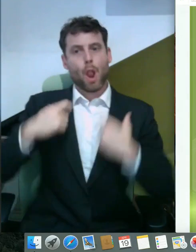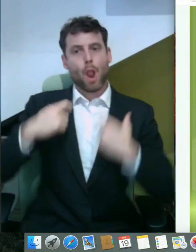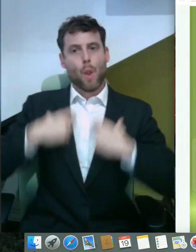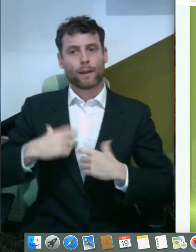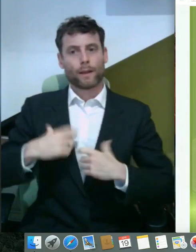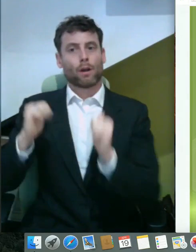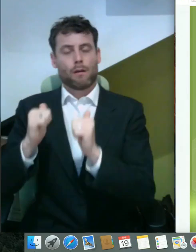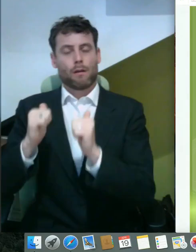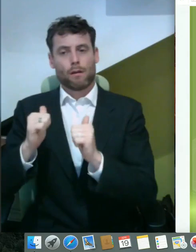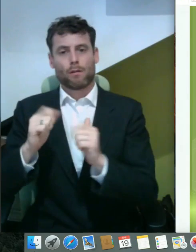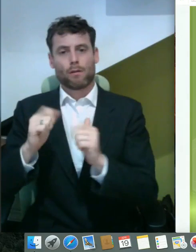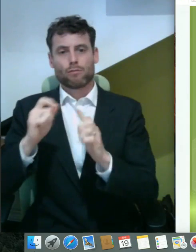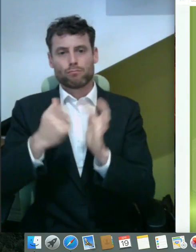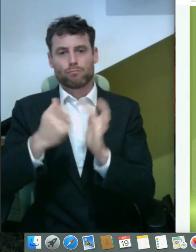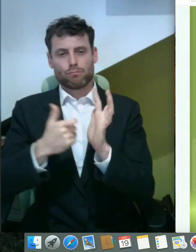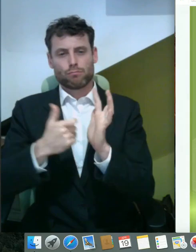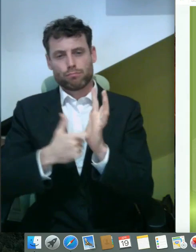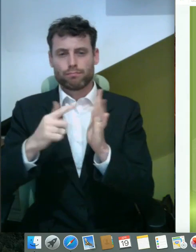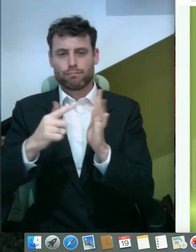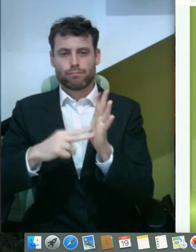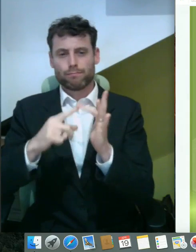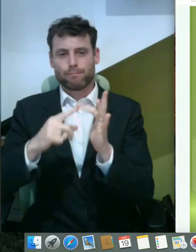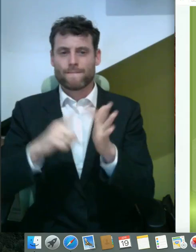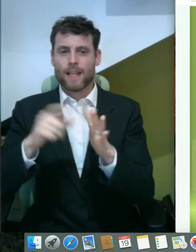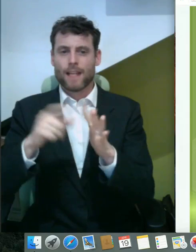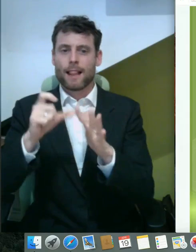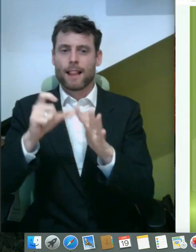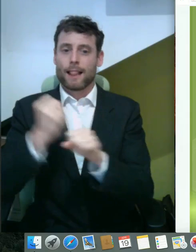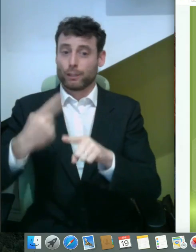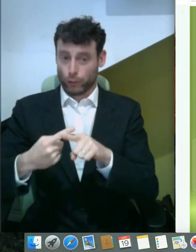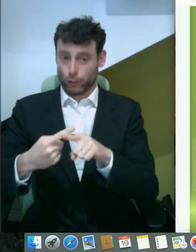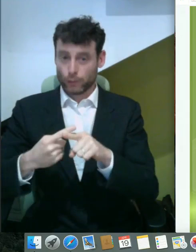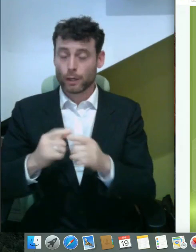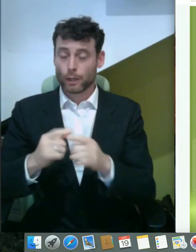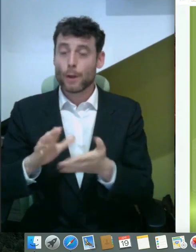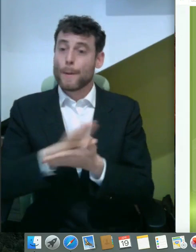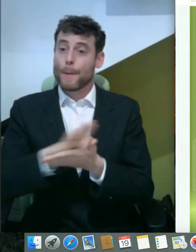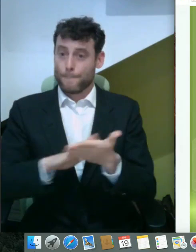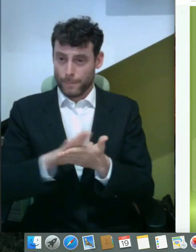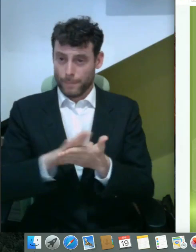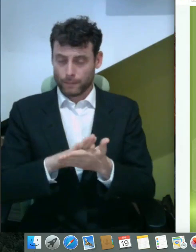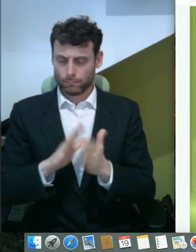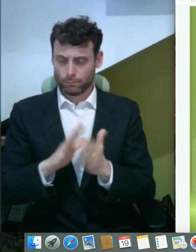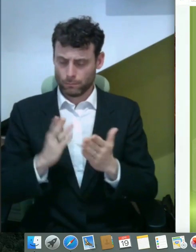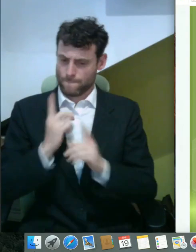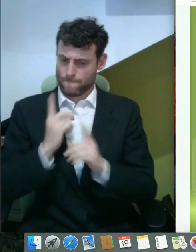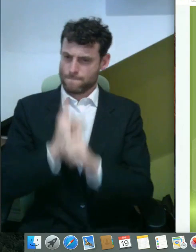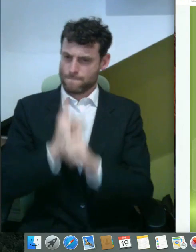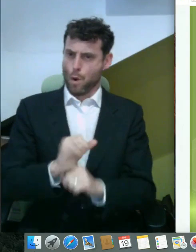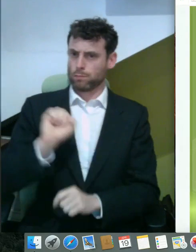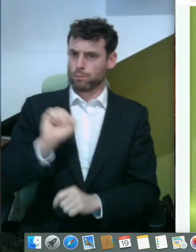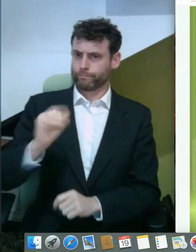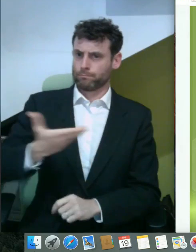is present with the interpreter, then the privilege stands. If the interpreter is present with the deaf